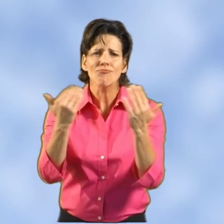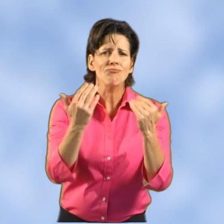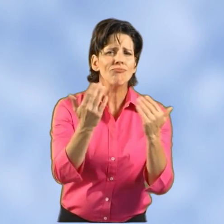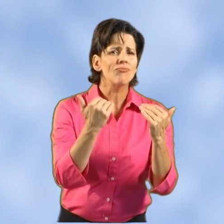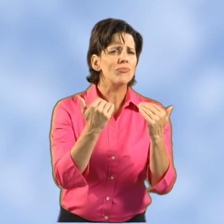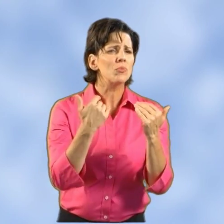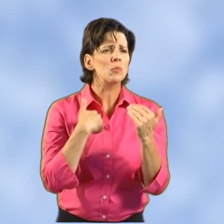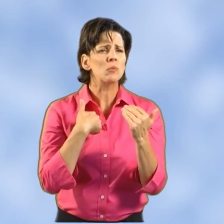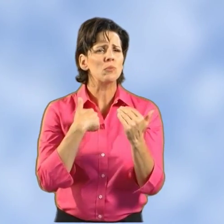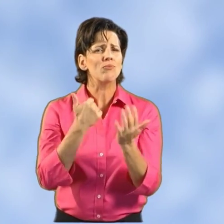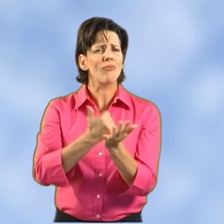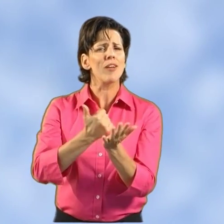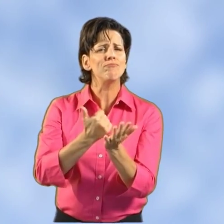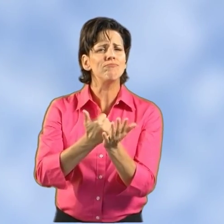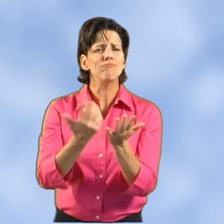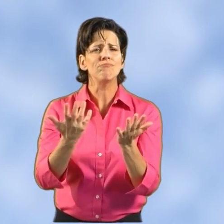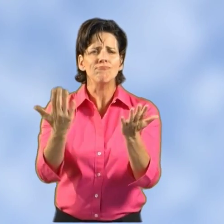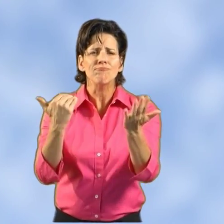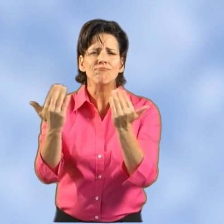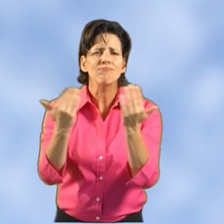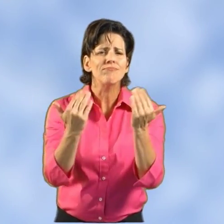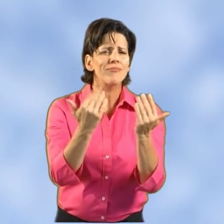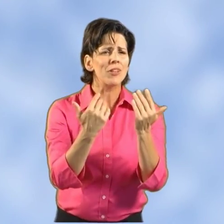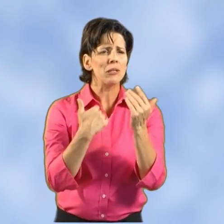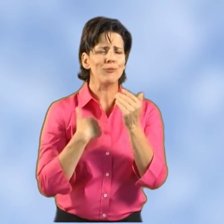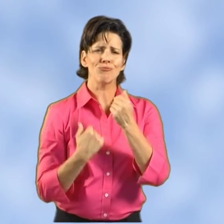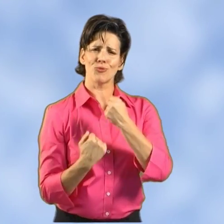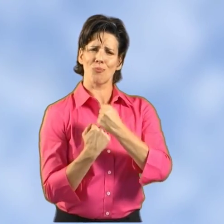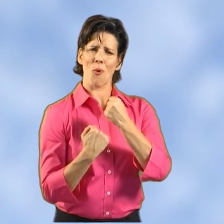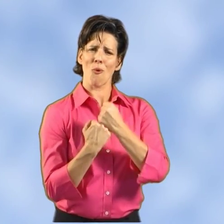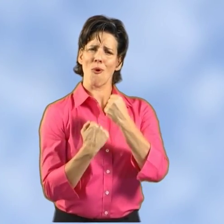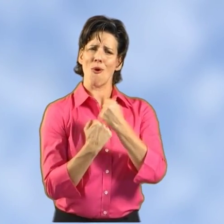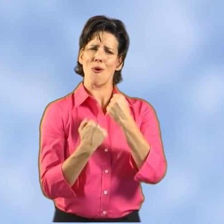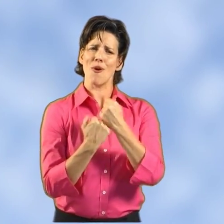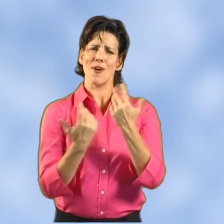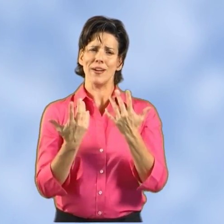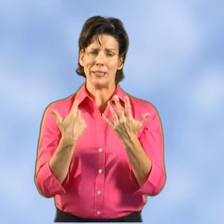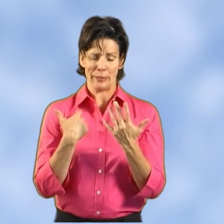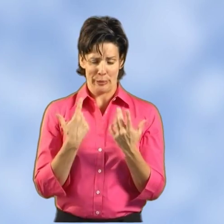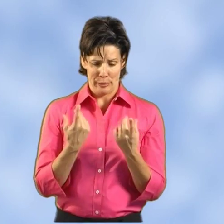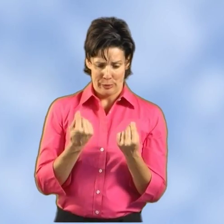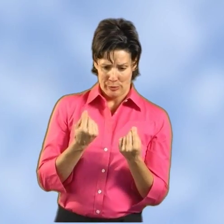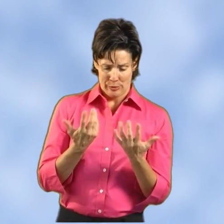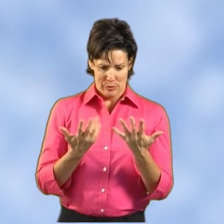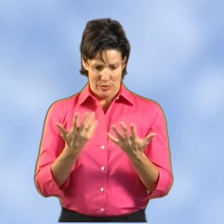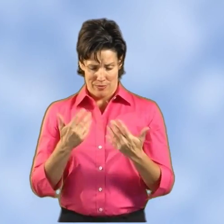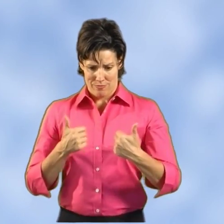Get the help and support needed to cope with this challenging time in your life.